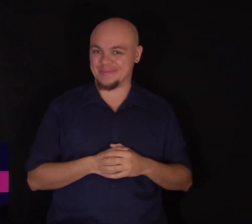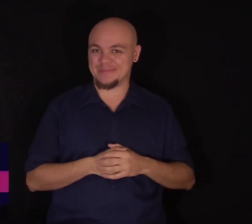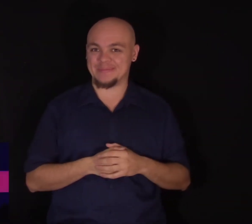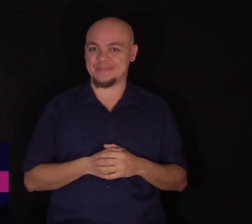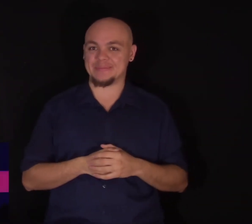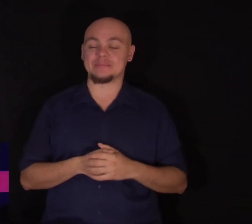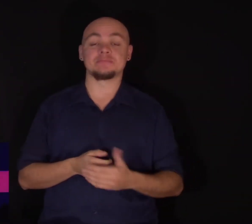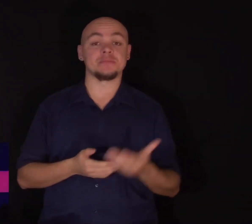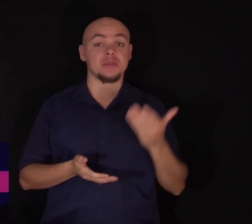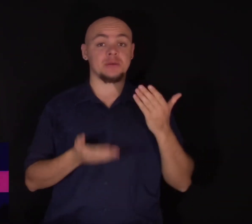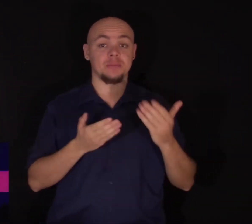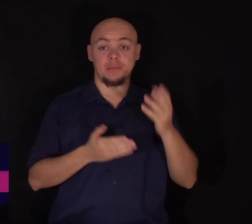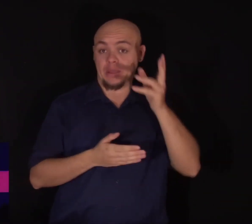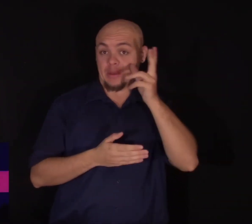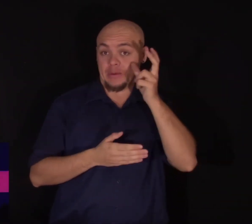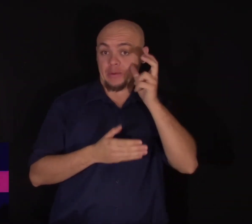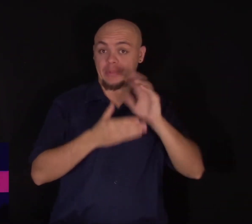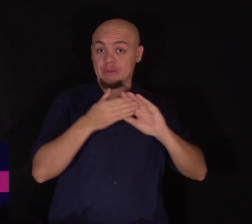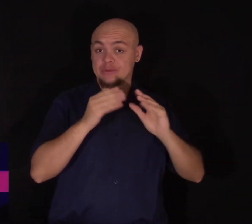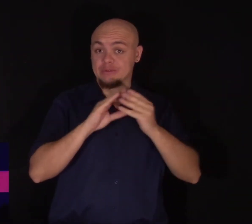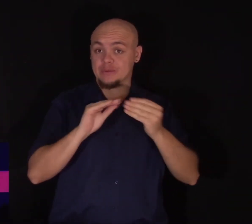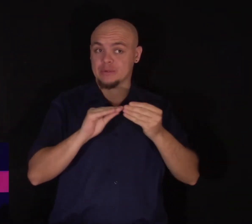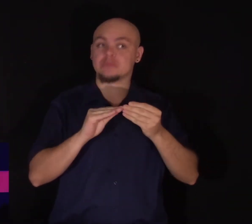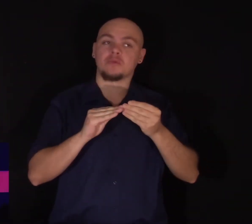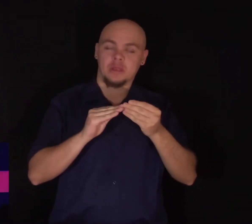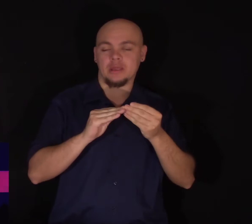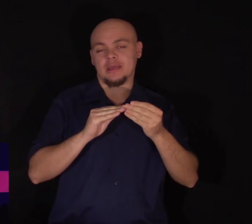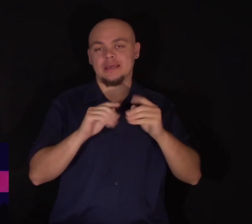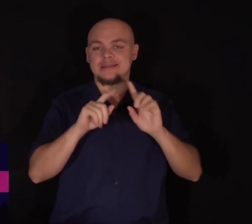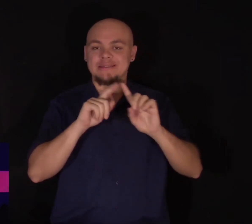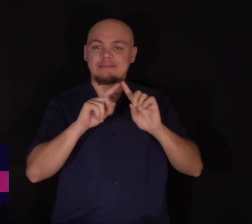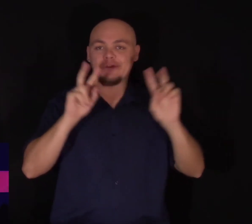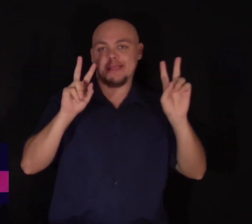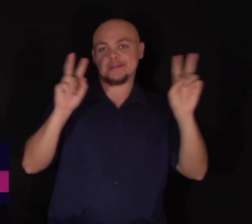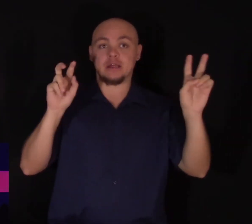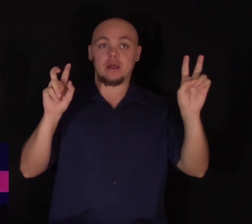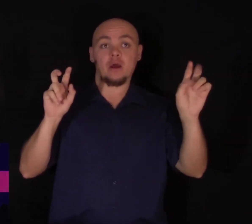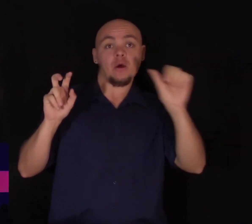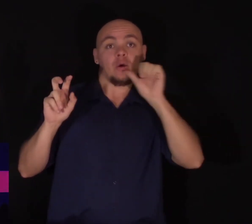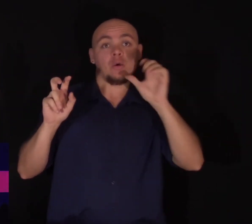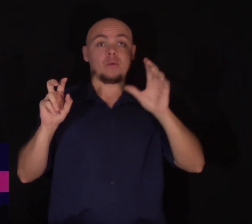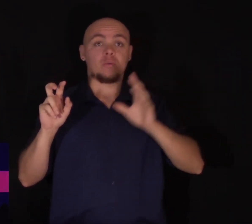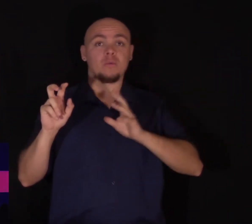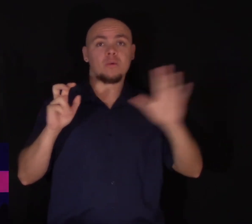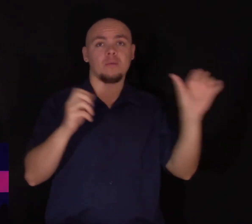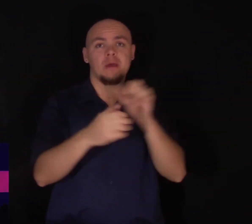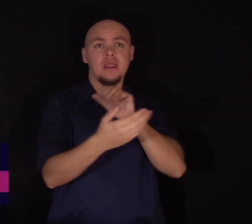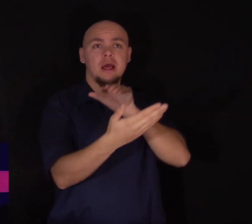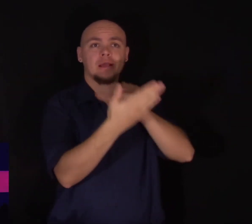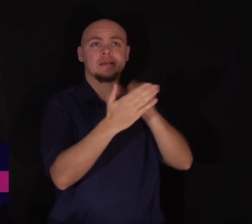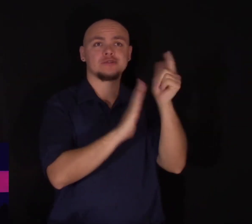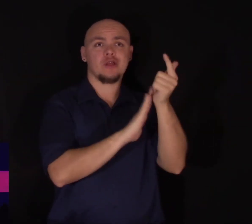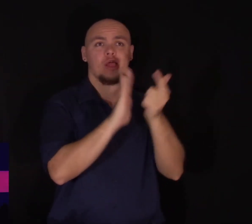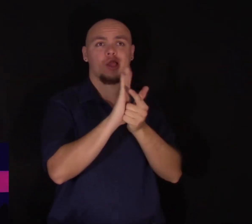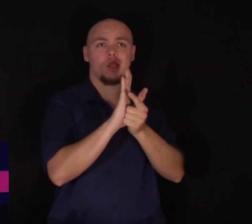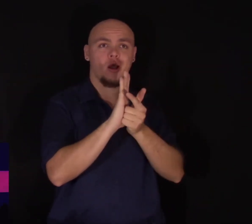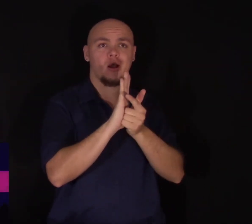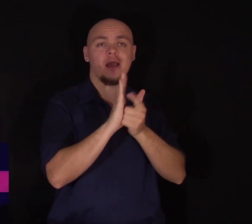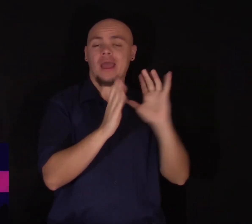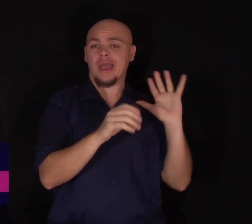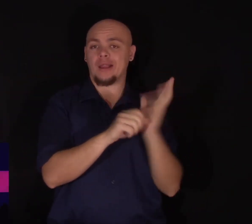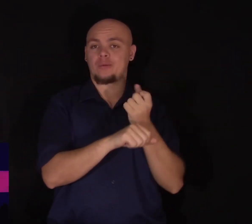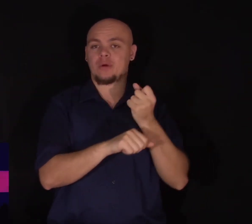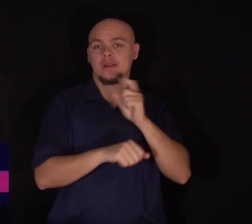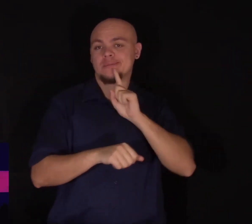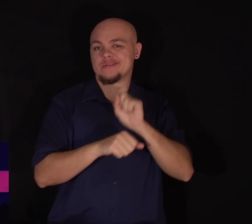You may have heard that story by now, but if you have, it will have been in like clickbaity titles, like, I fought the law and won, that kind of thing. The reality of it is